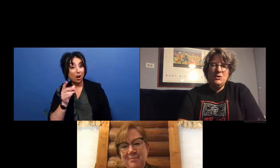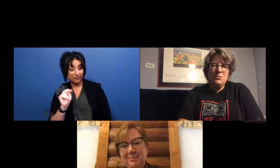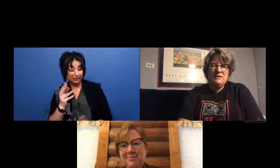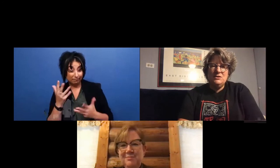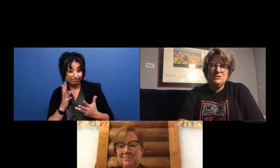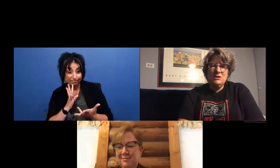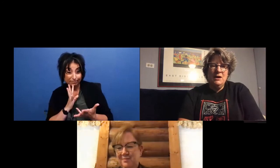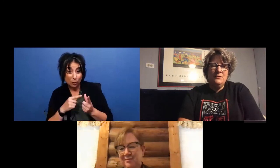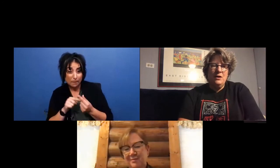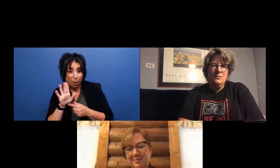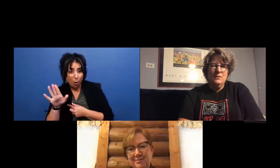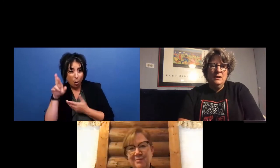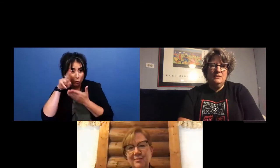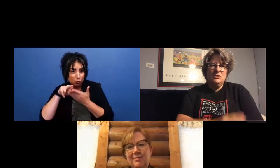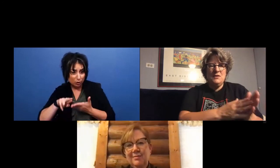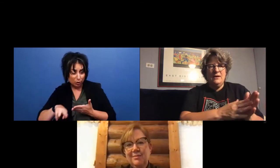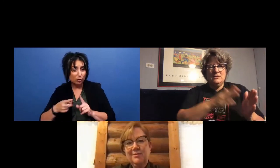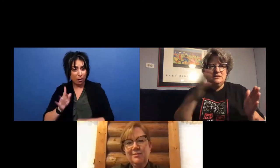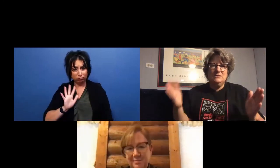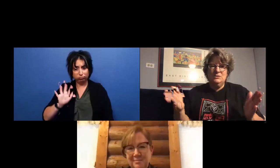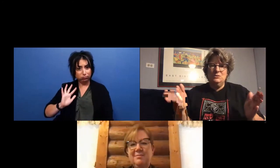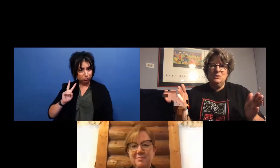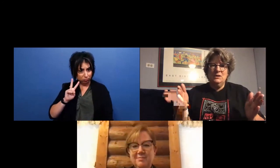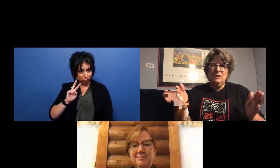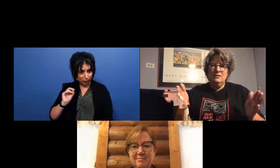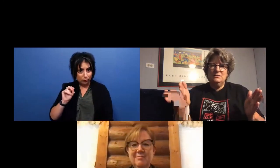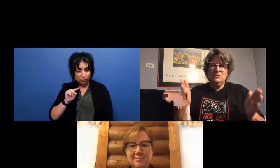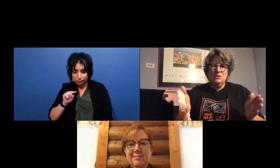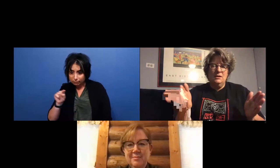about her research from 2000 to